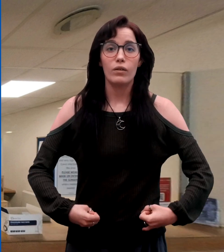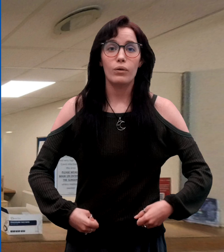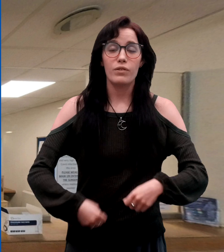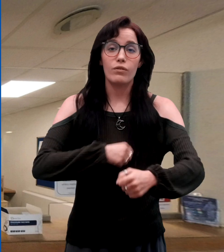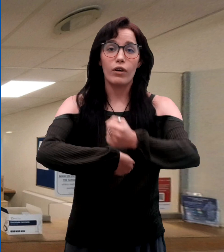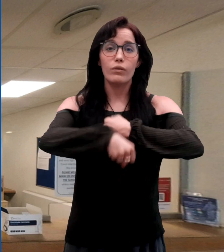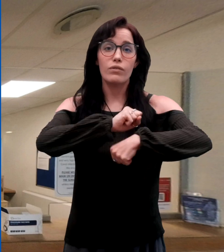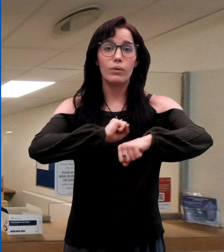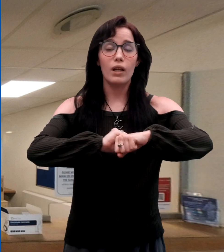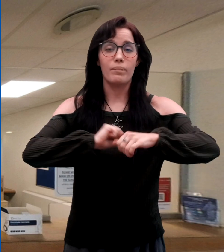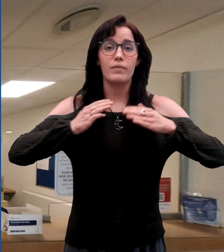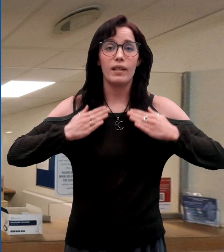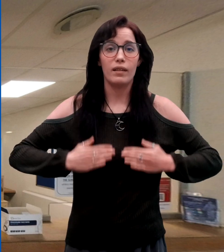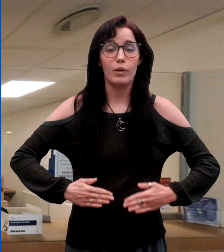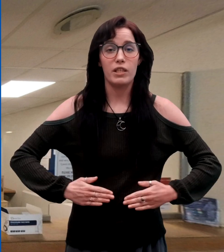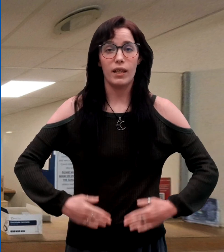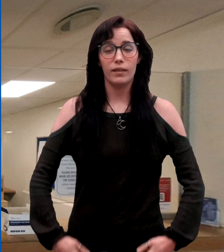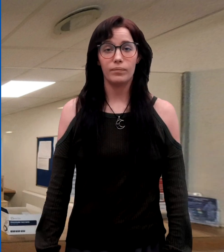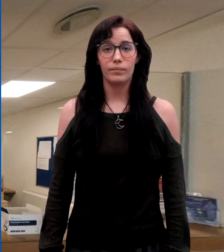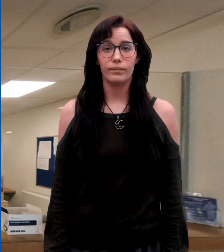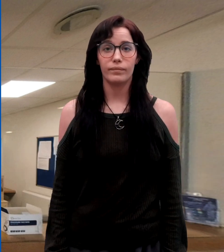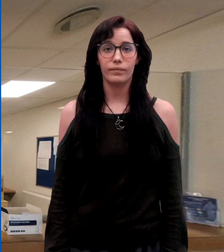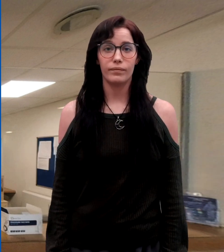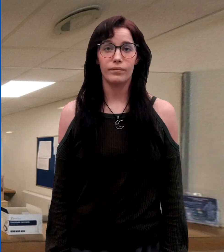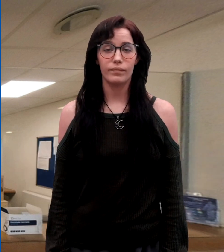Cancer causes growths or lumps in the body.